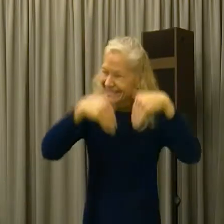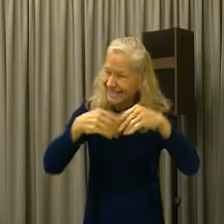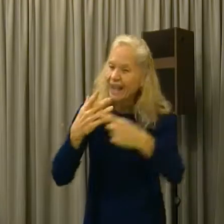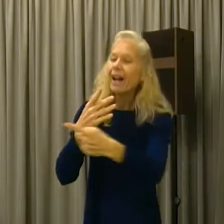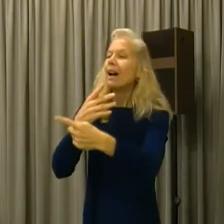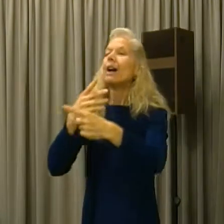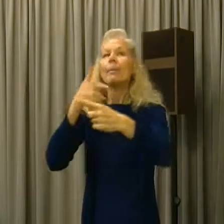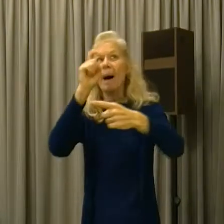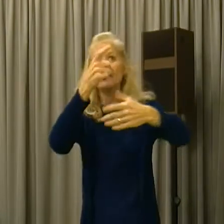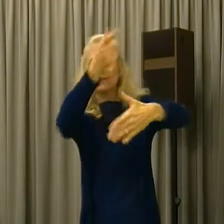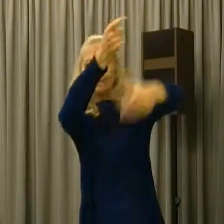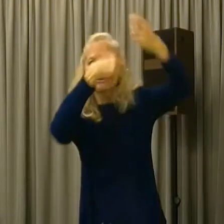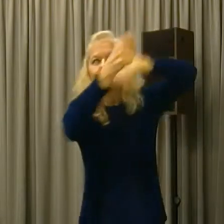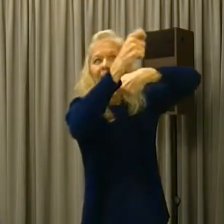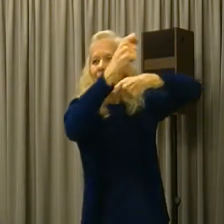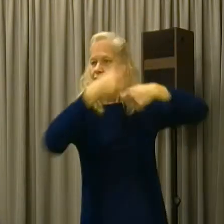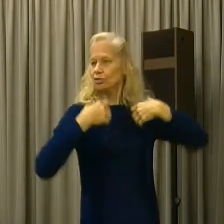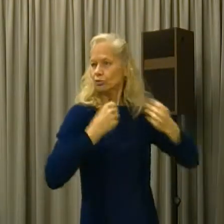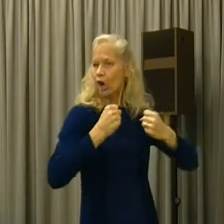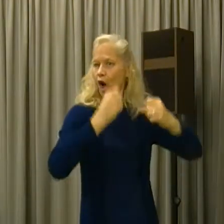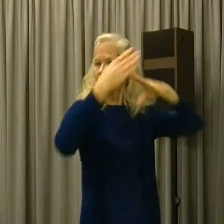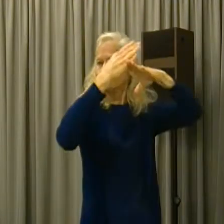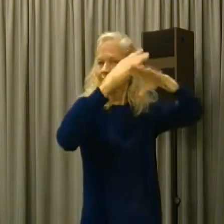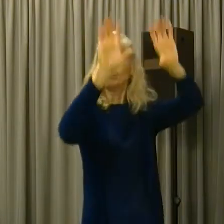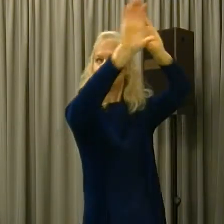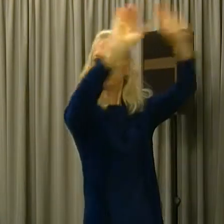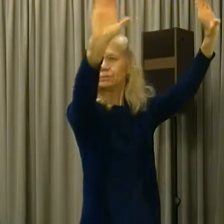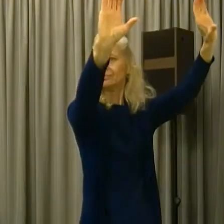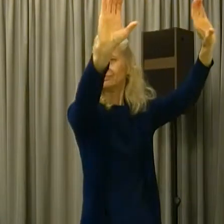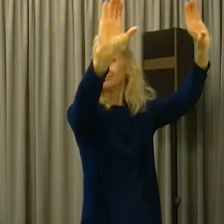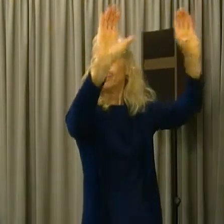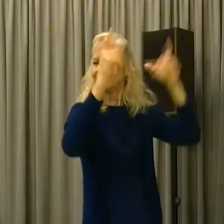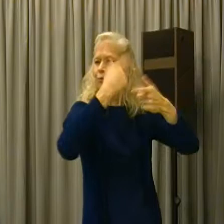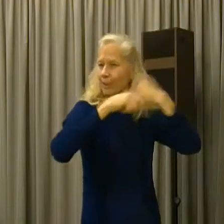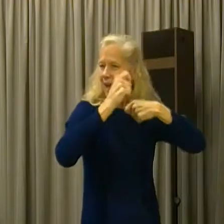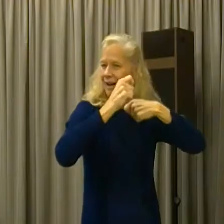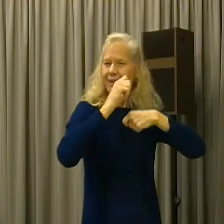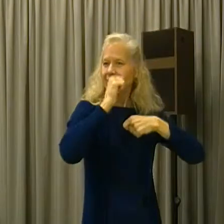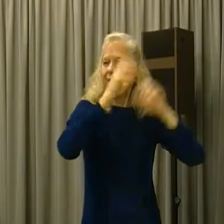And then number six, and finally, all these things, what did we look at?